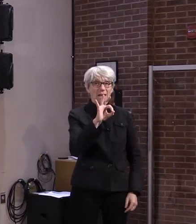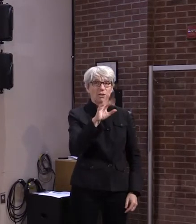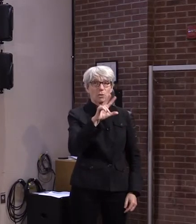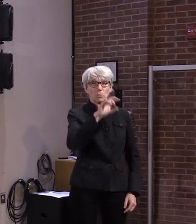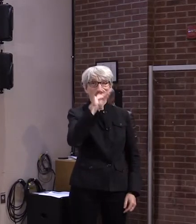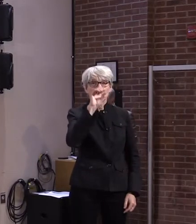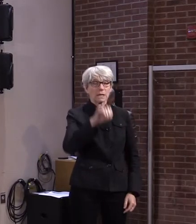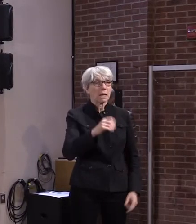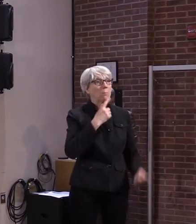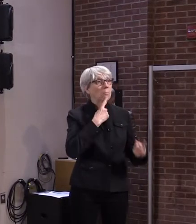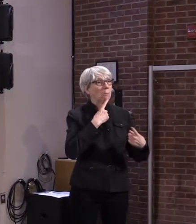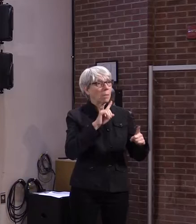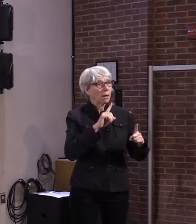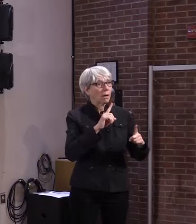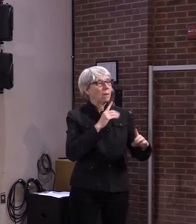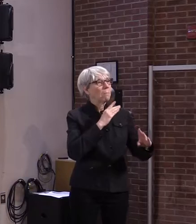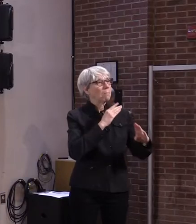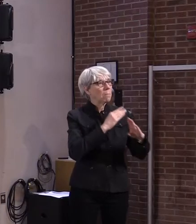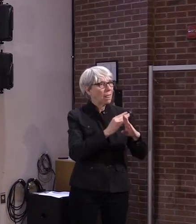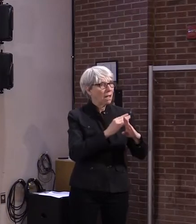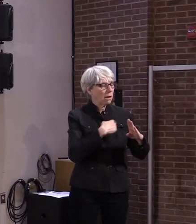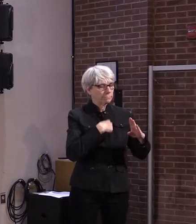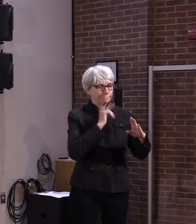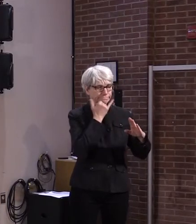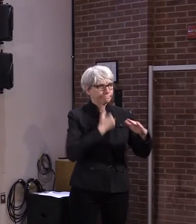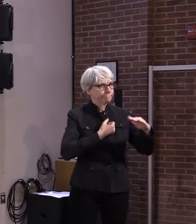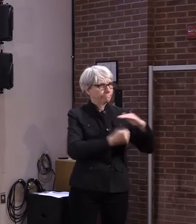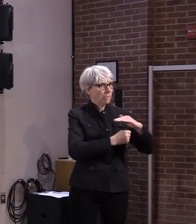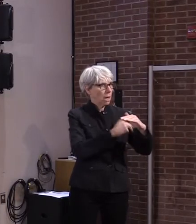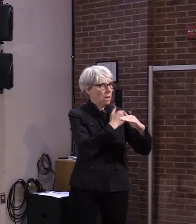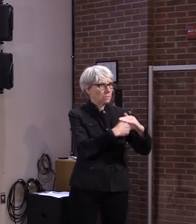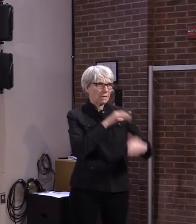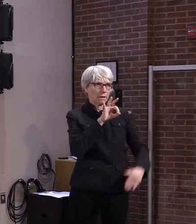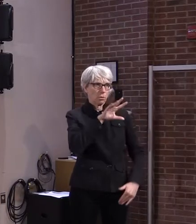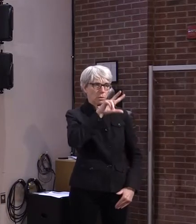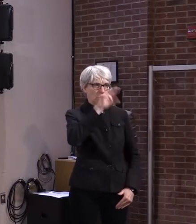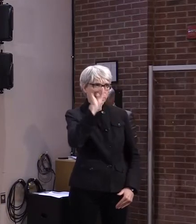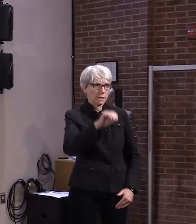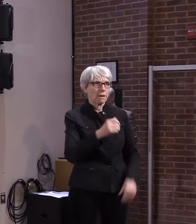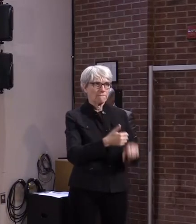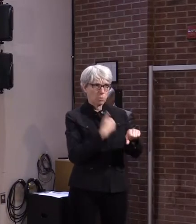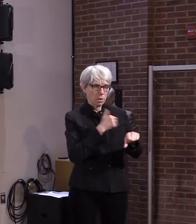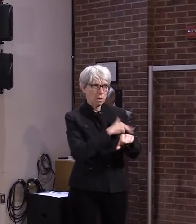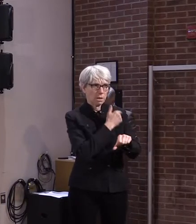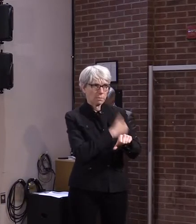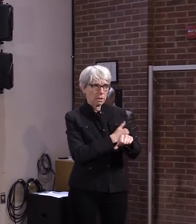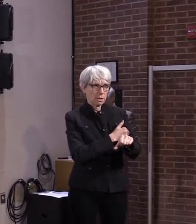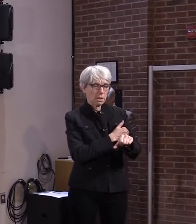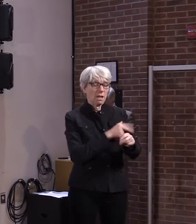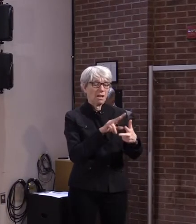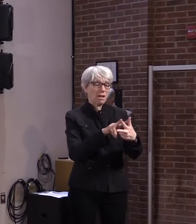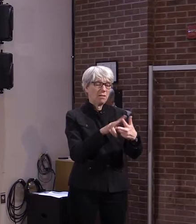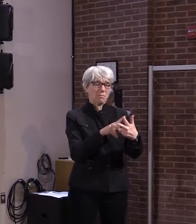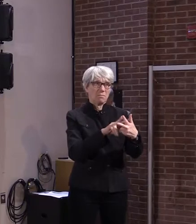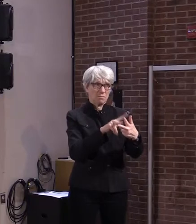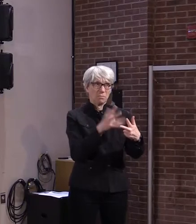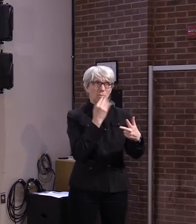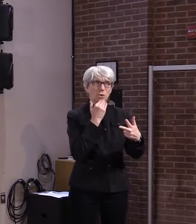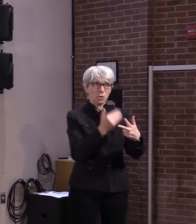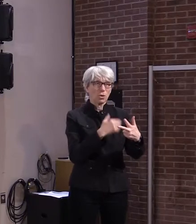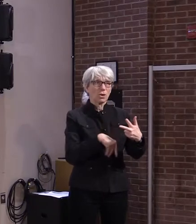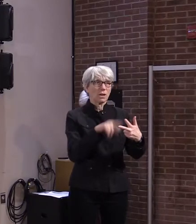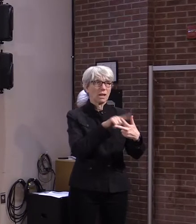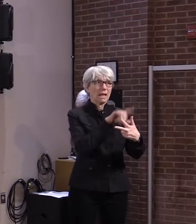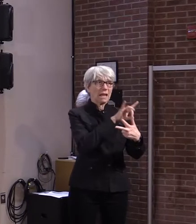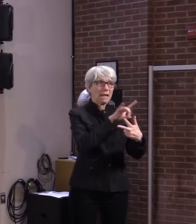93% effective against COVID hospitalization. But Pfizer and J&J were not far behind, with